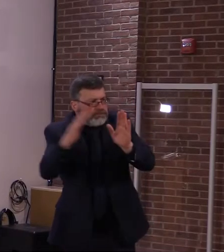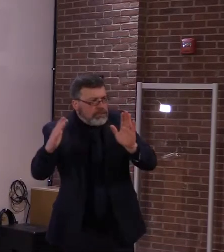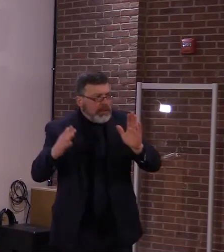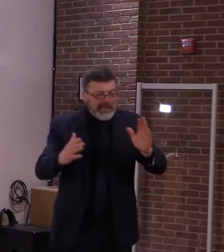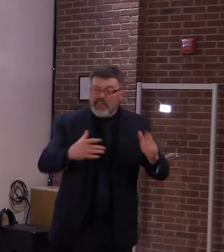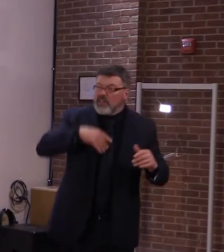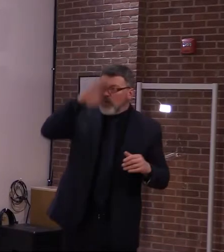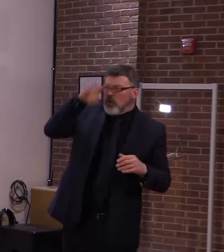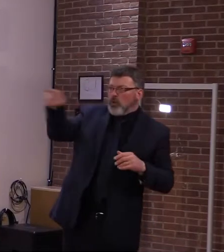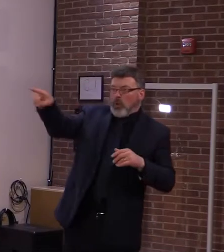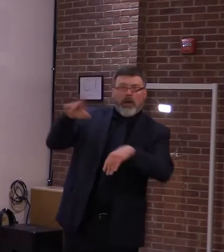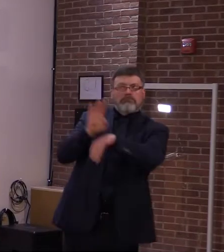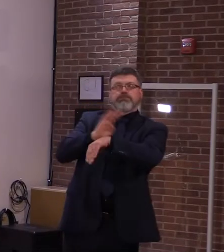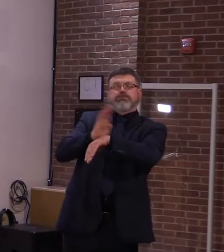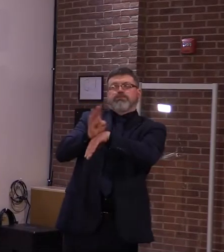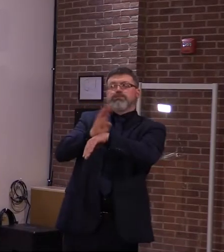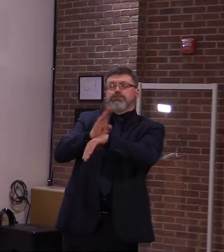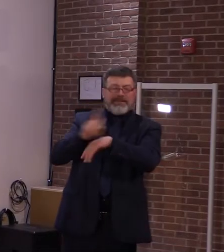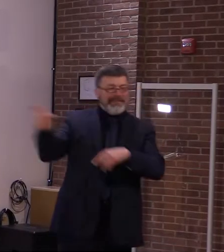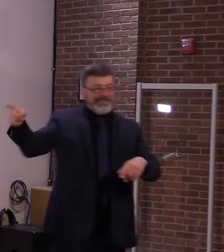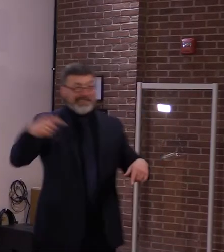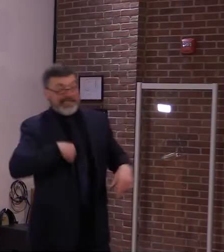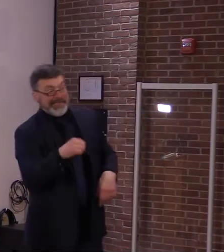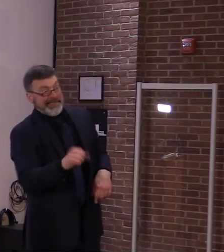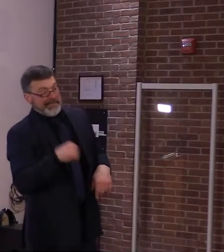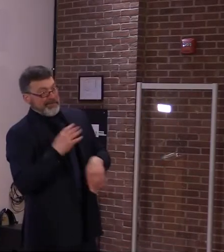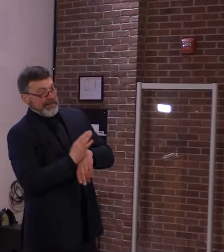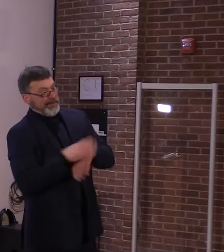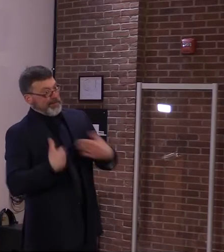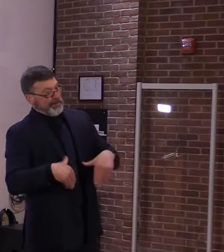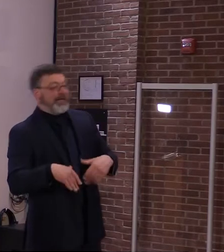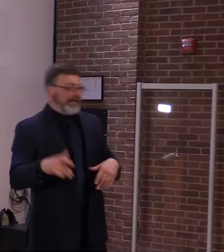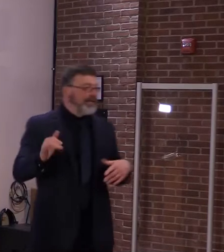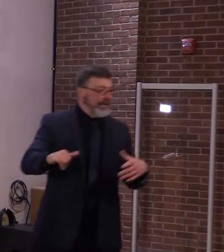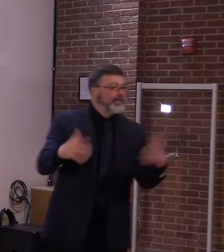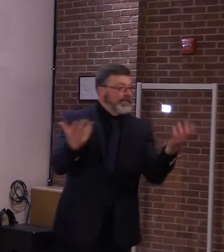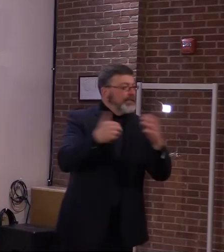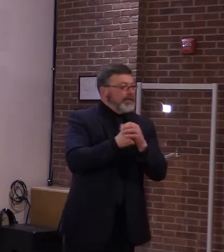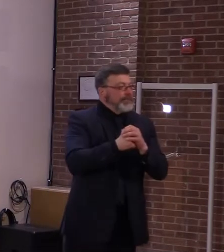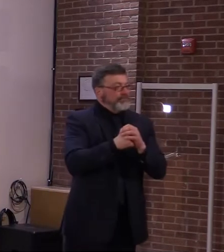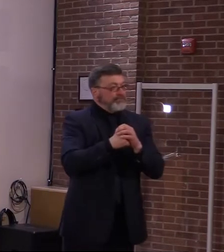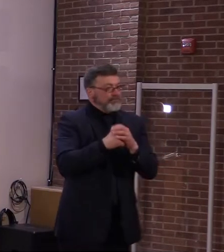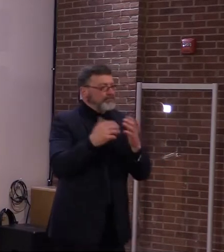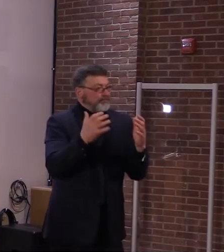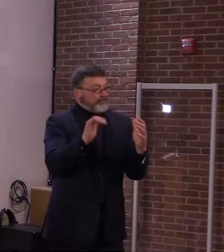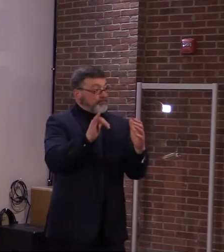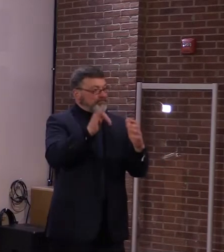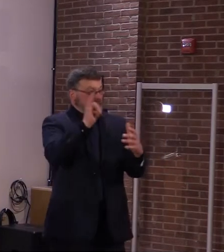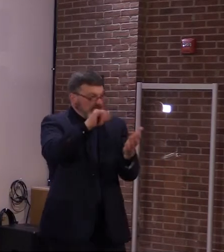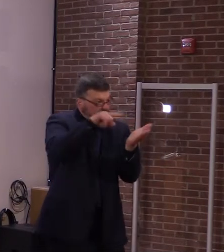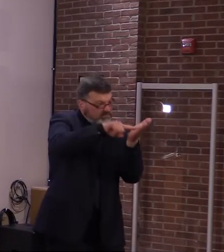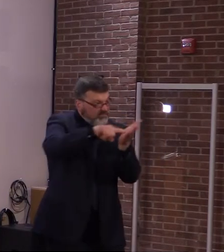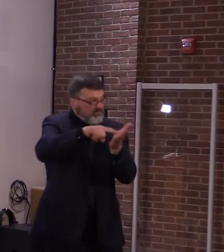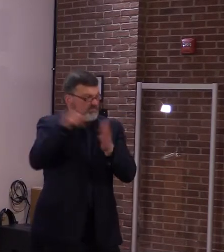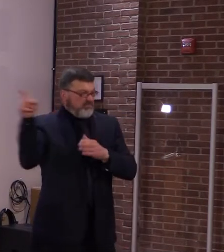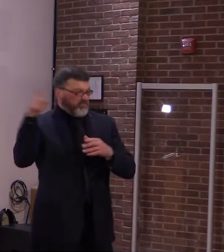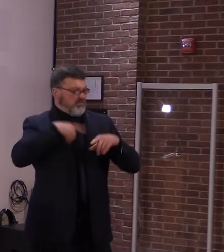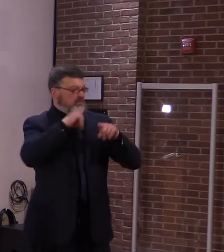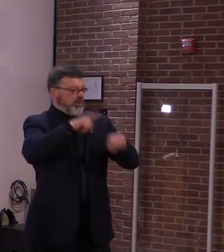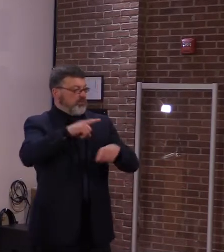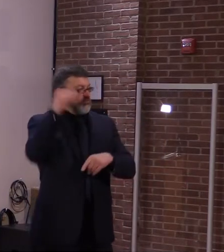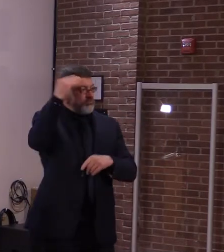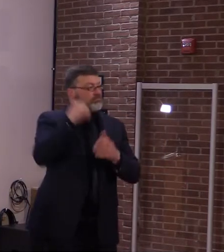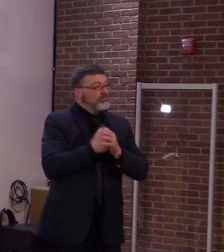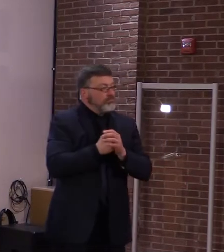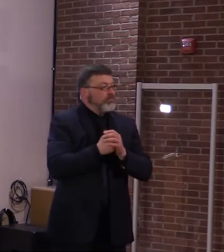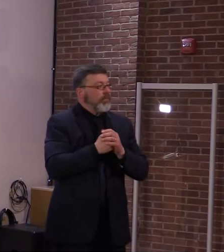that. Yeah, no, thanks for the question. And the CDC came out with information that I guess